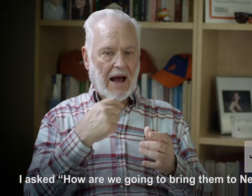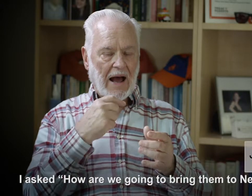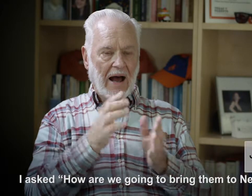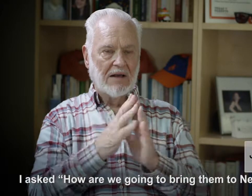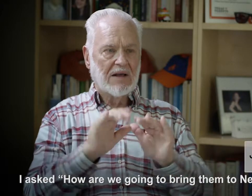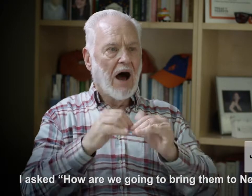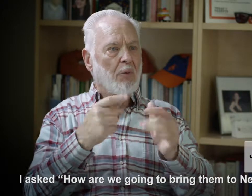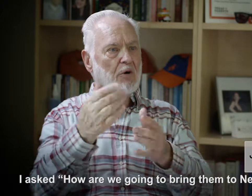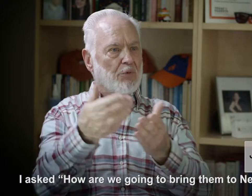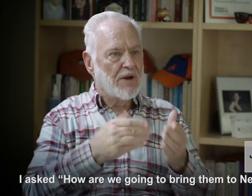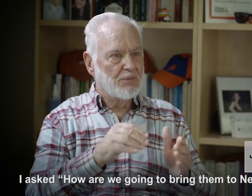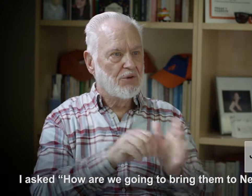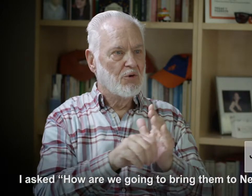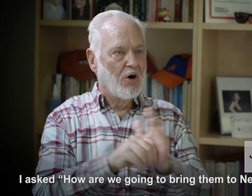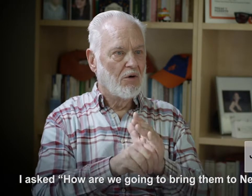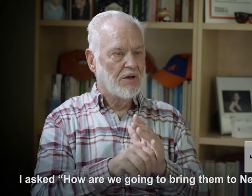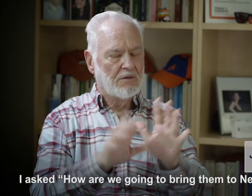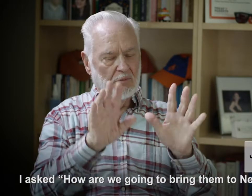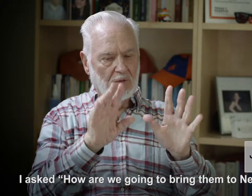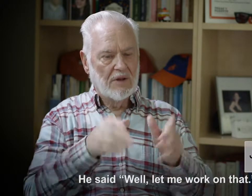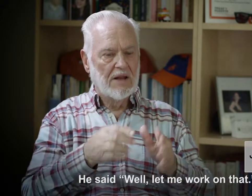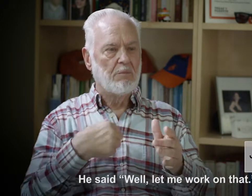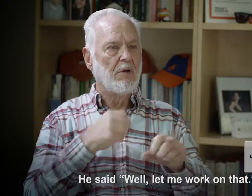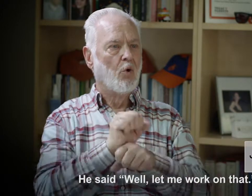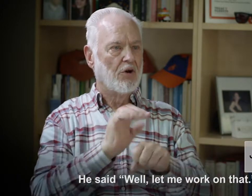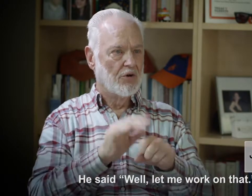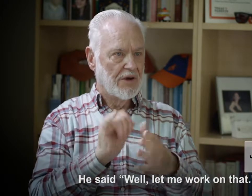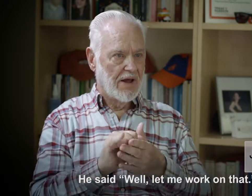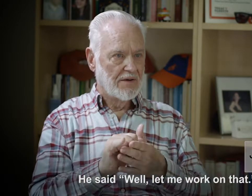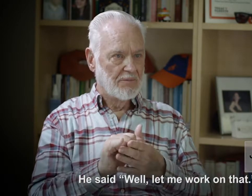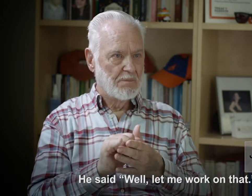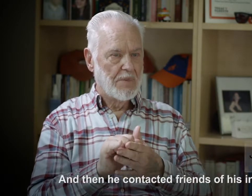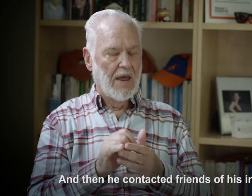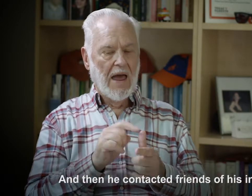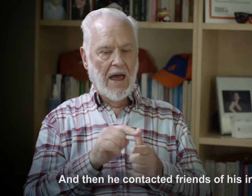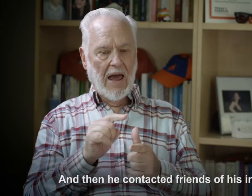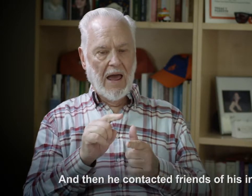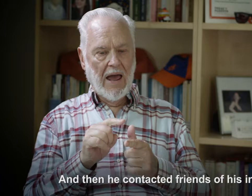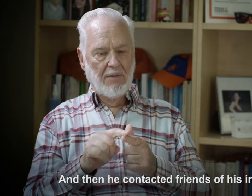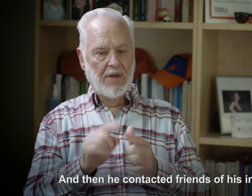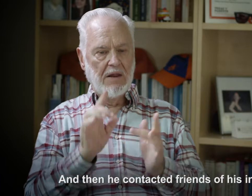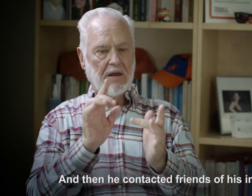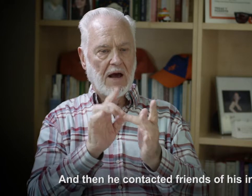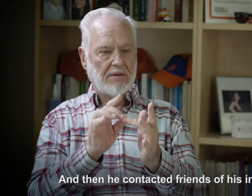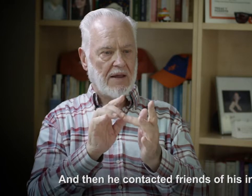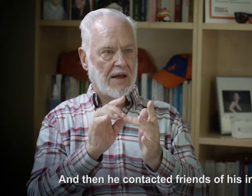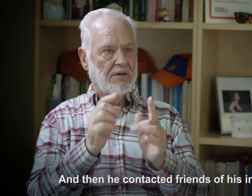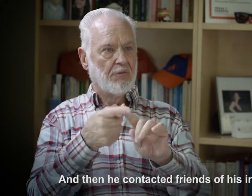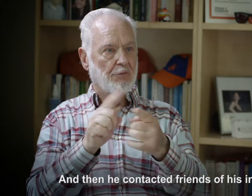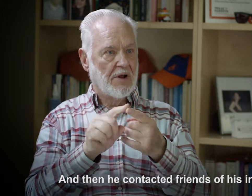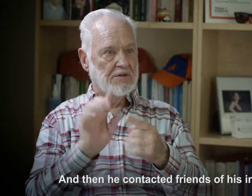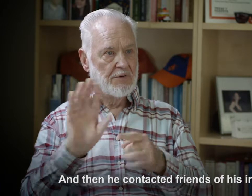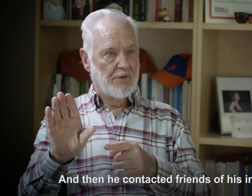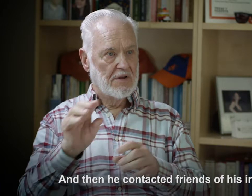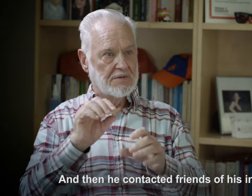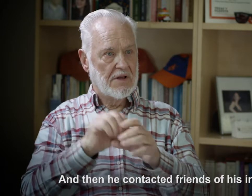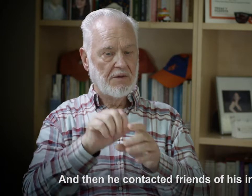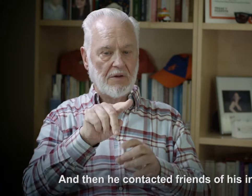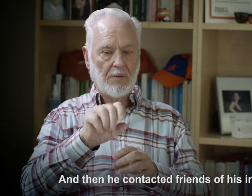I asked, how are we going to bring them to New Orleans? He said, well, let me work on that. And then he contacted friends of his in the